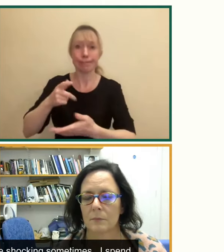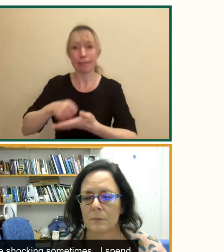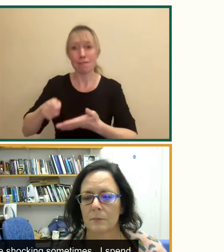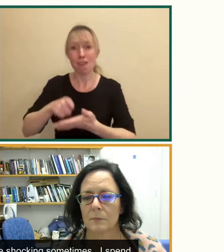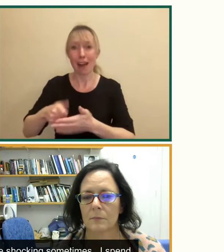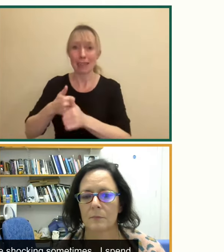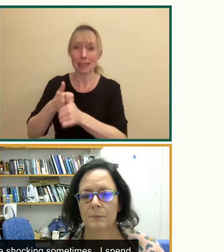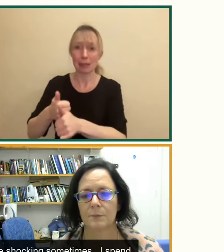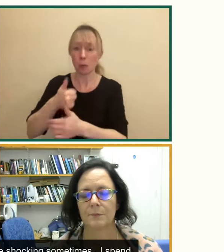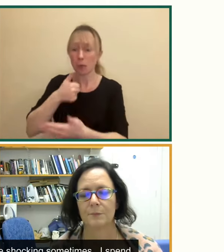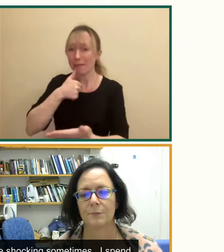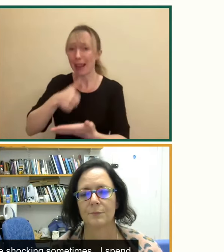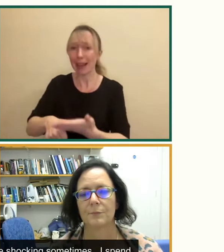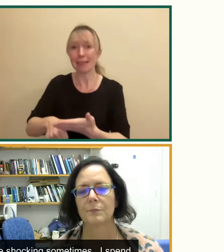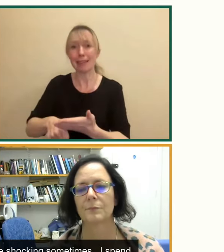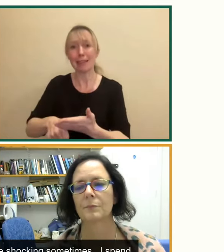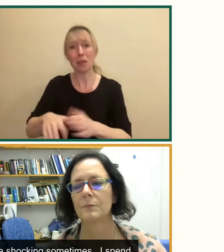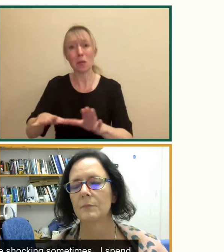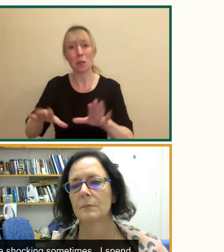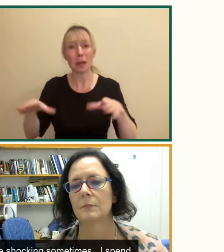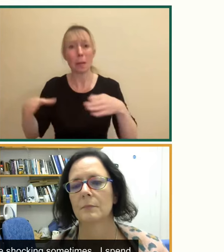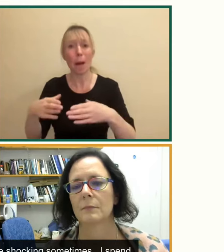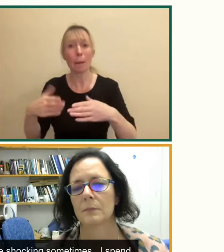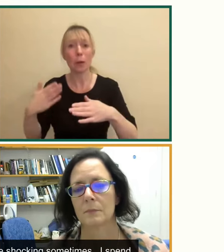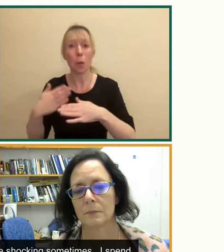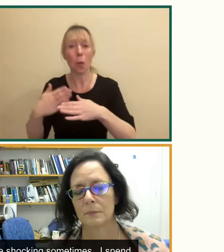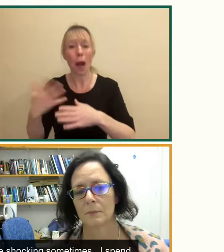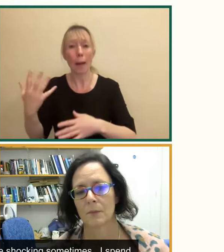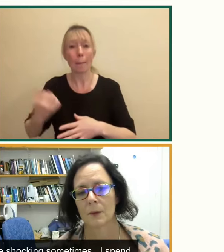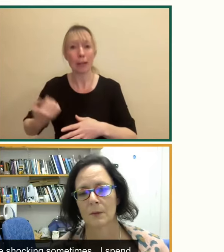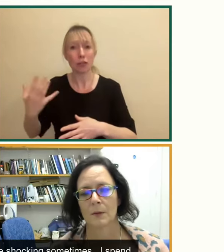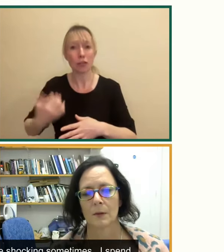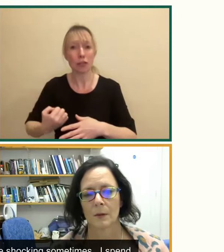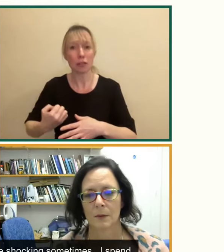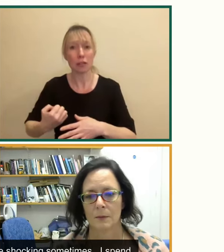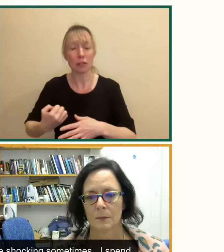supportive letters to the Department of Work and Pensions. So that's one element.